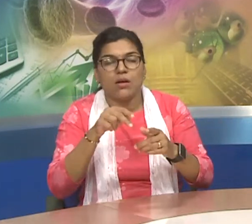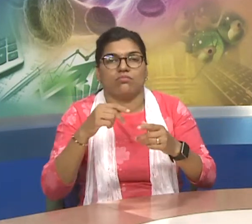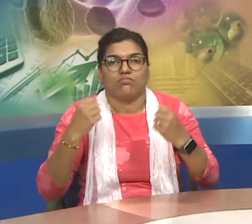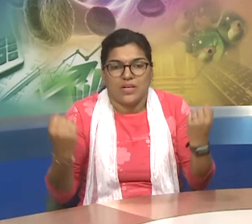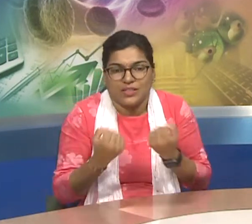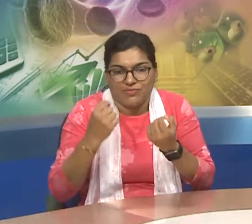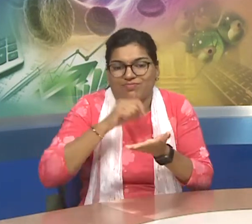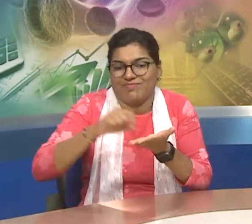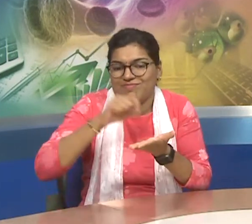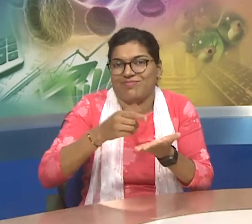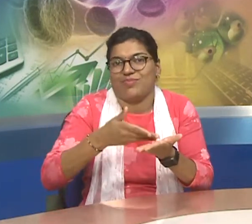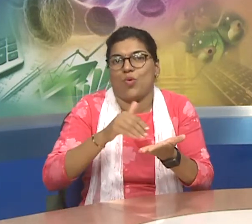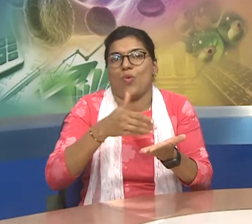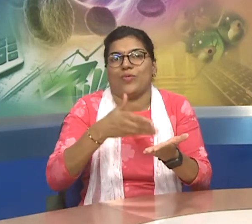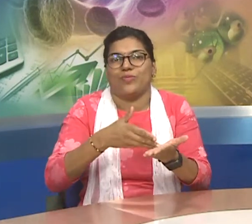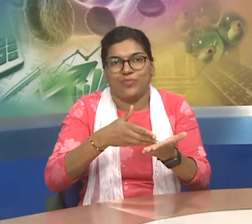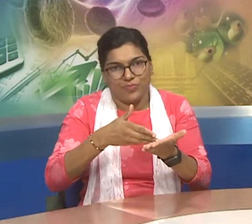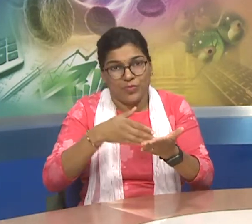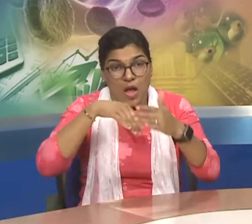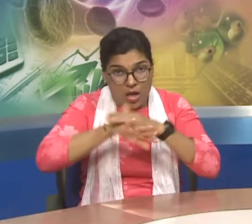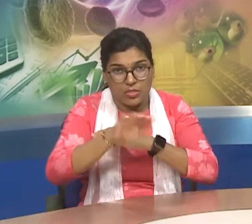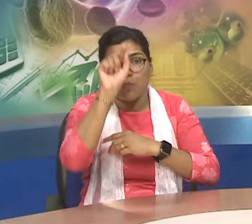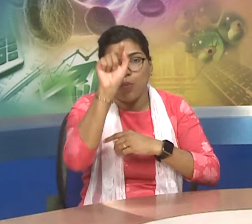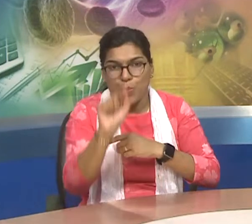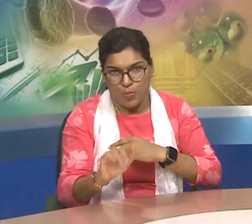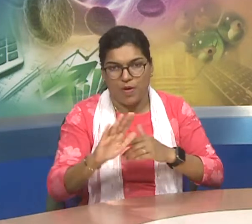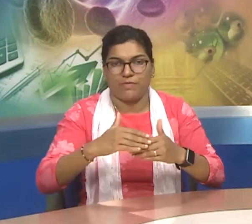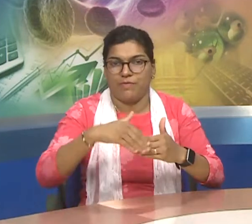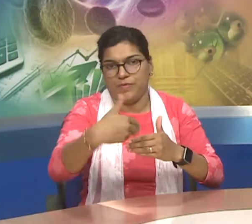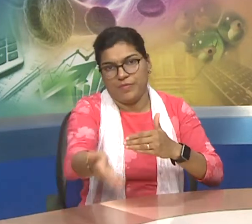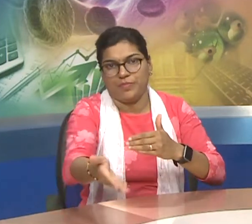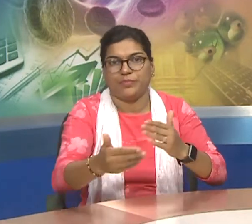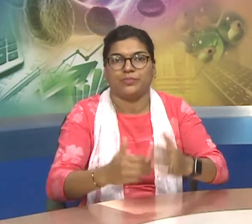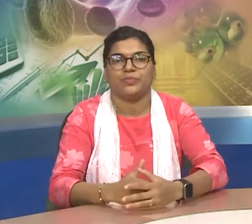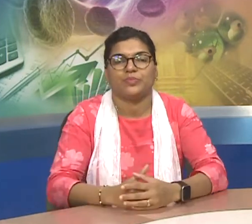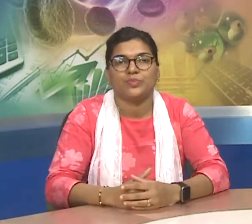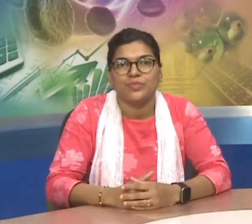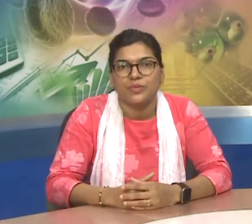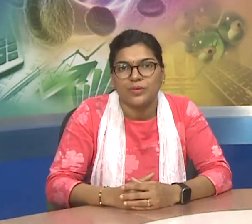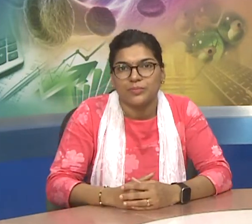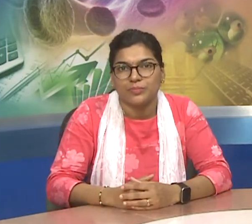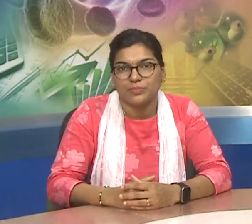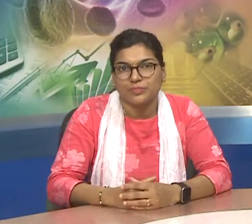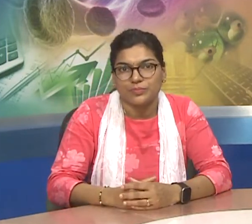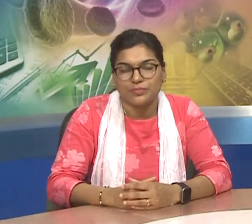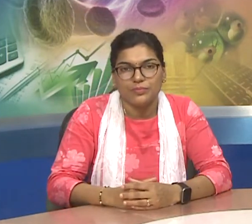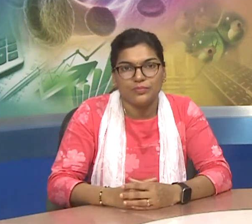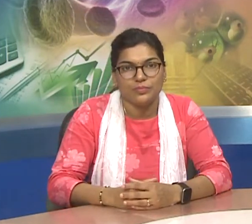We call all these as a manual services. Let us understand it in points.